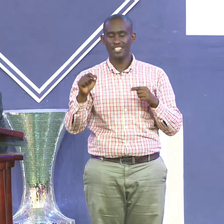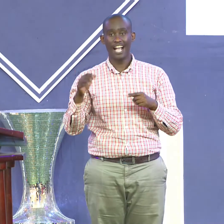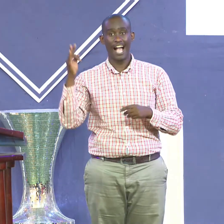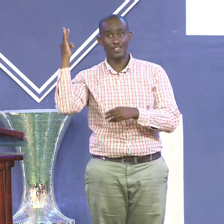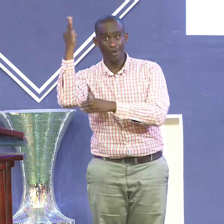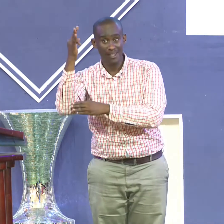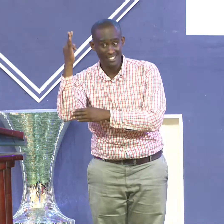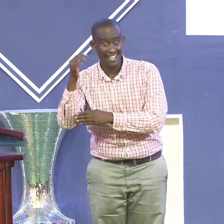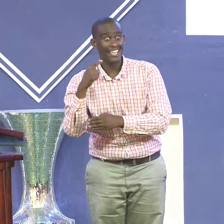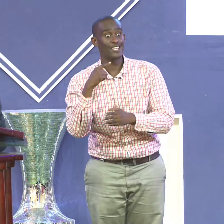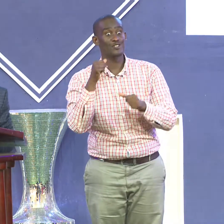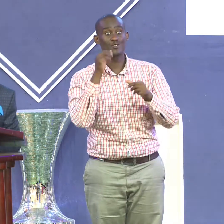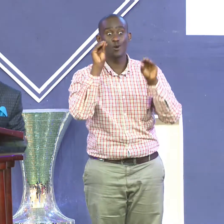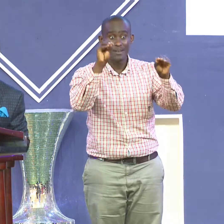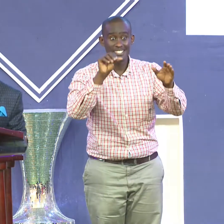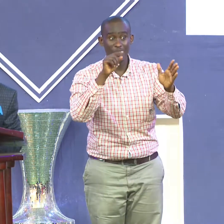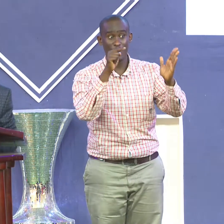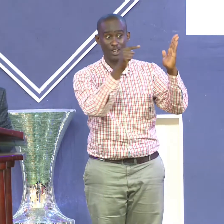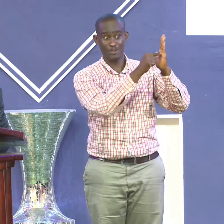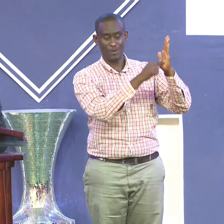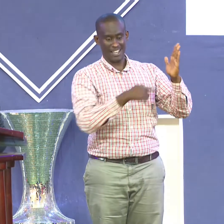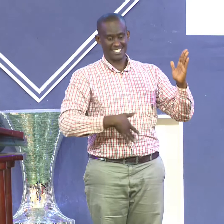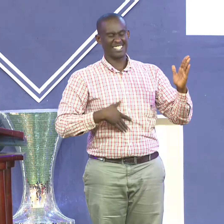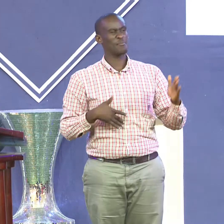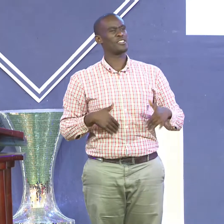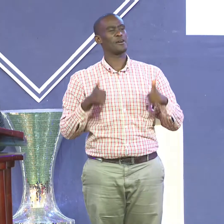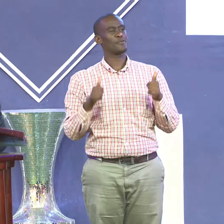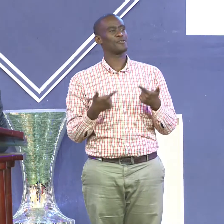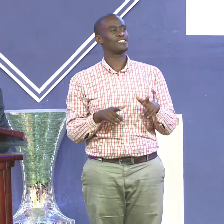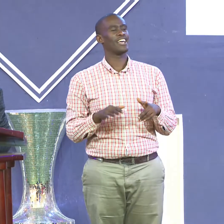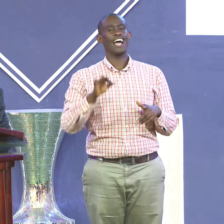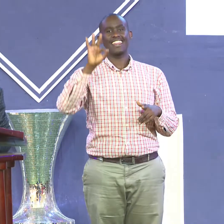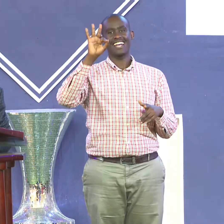taught about this matter and I felt good. Verse